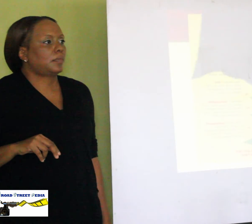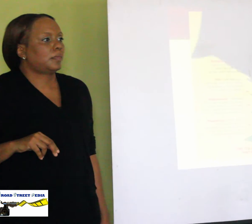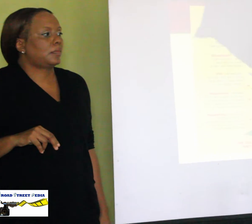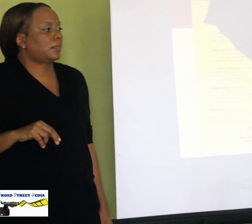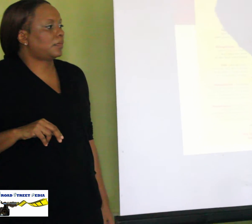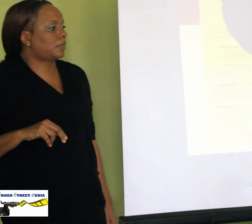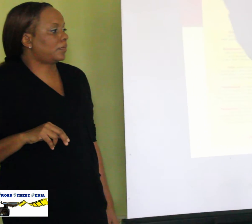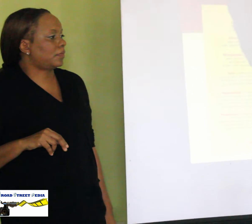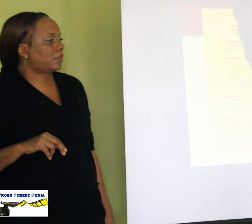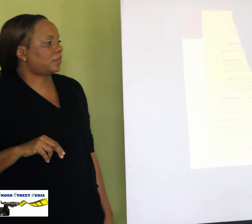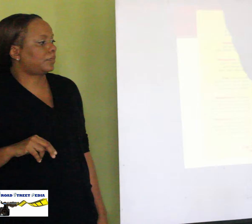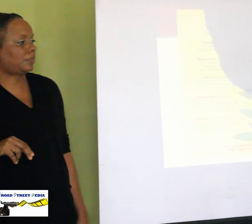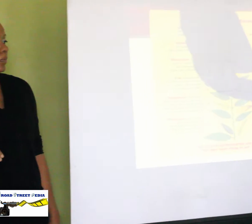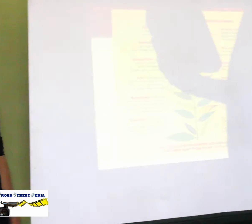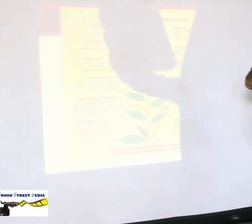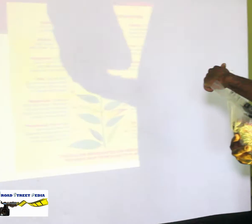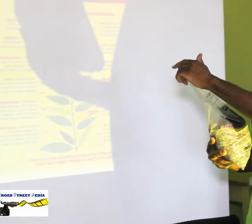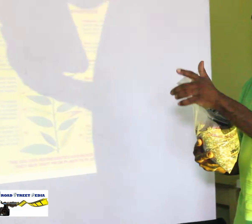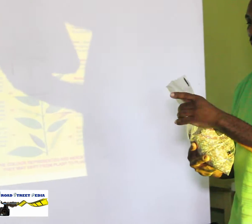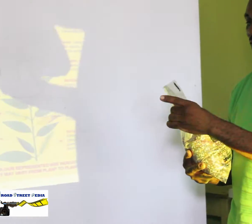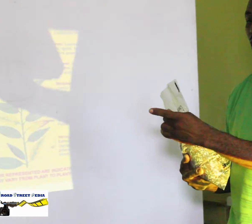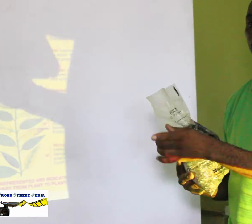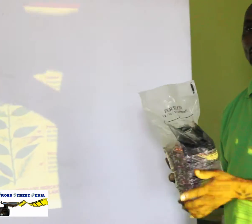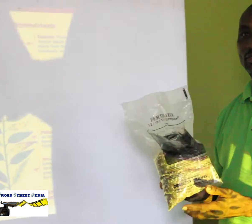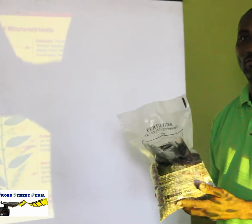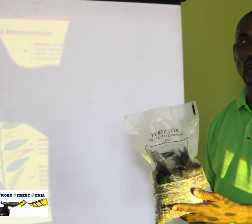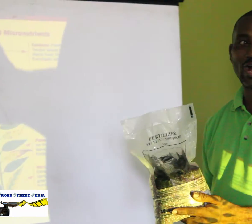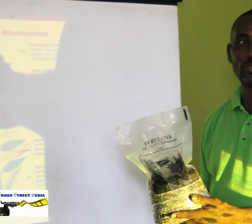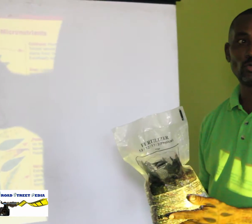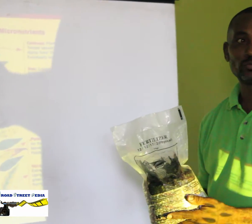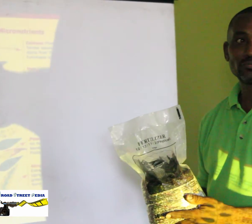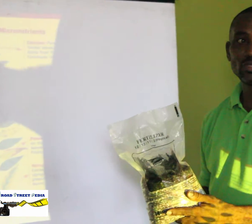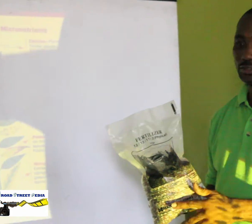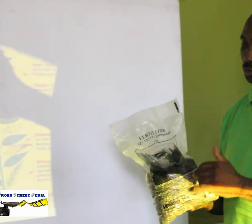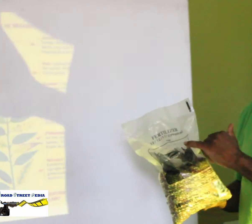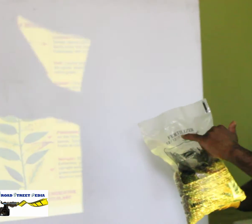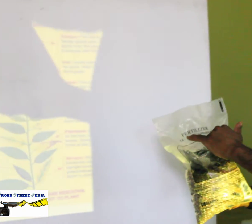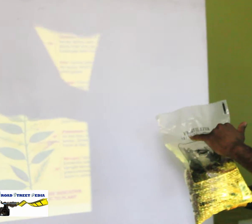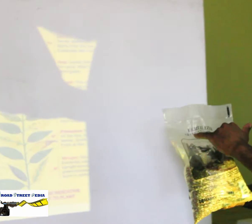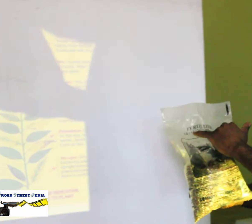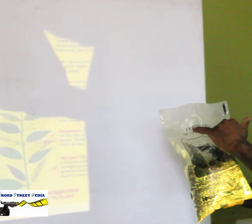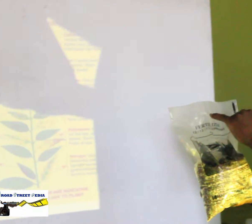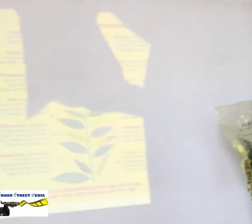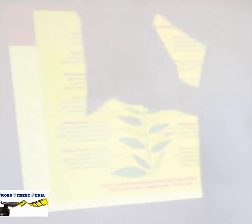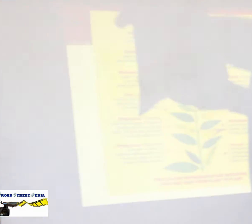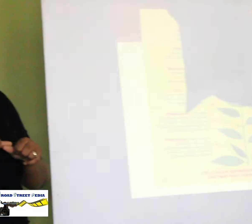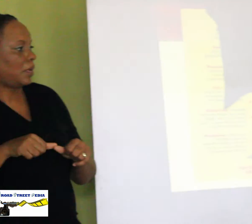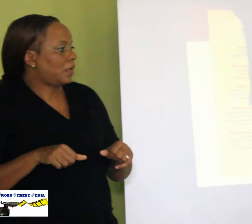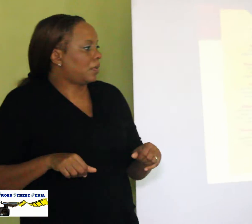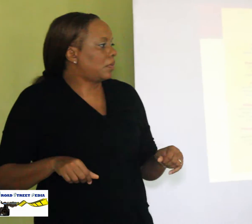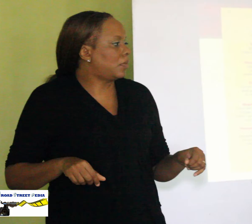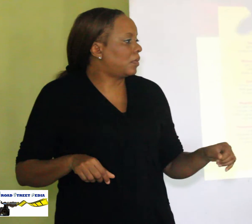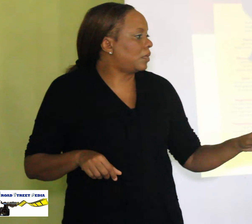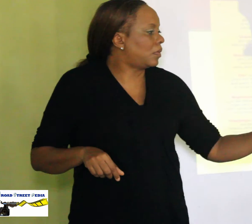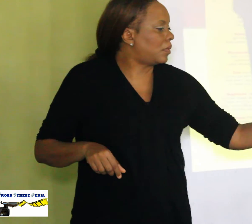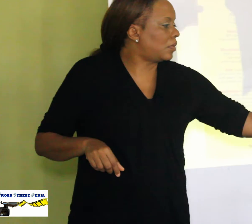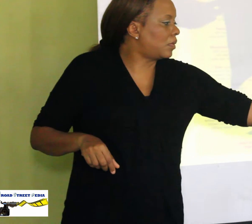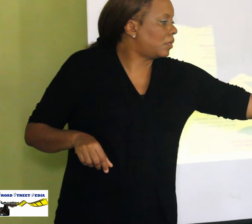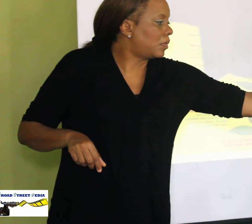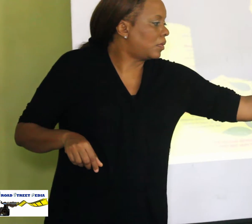Right? You apply it to the soil. Then we talk about the value. So this value is